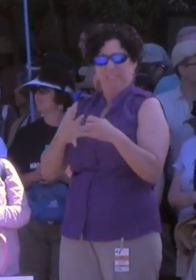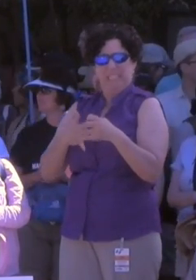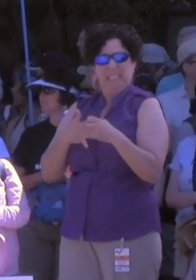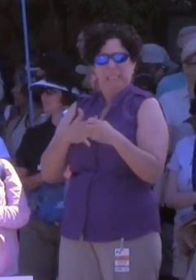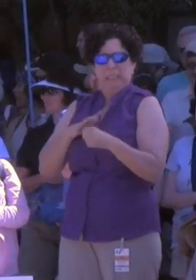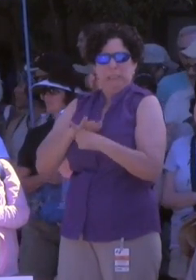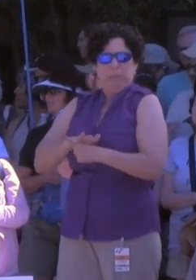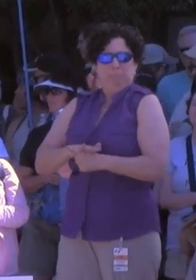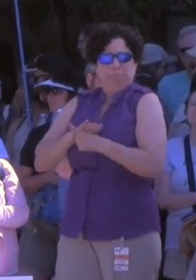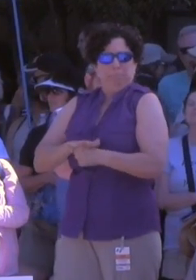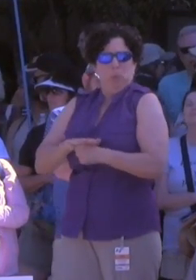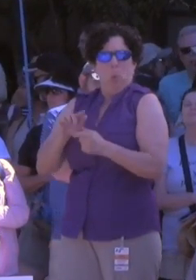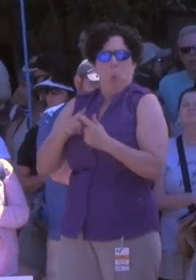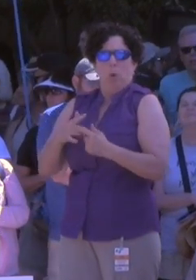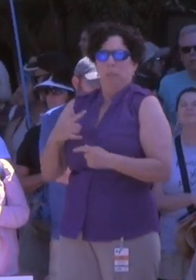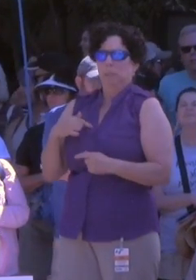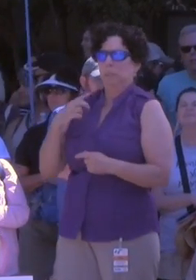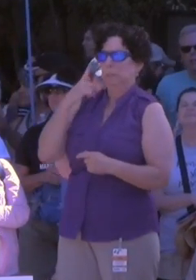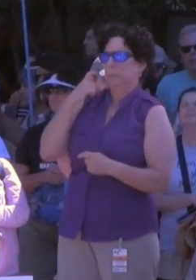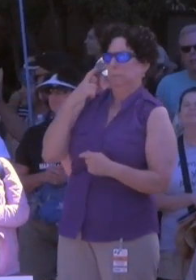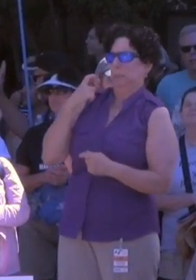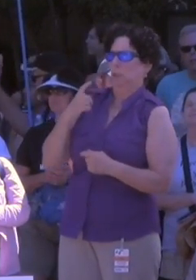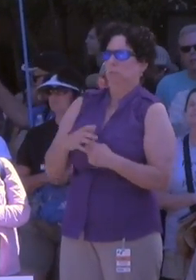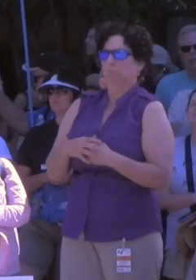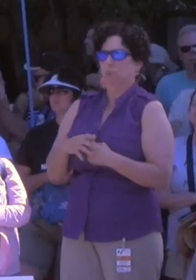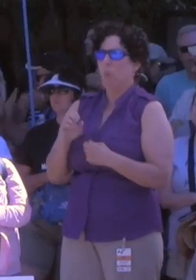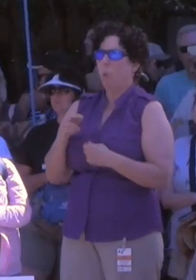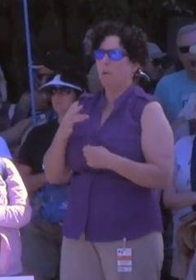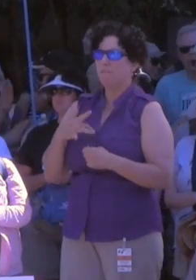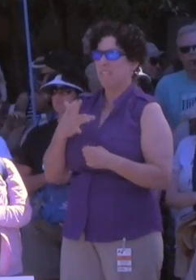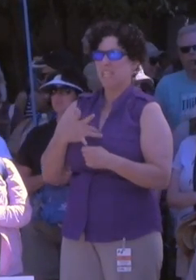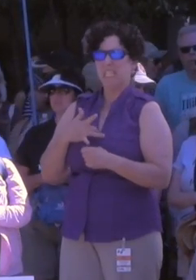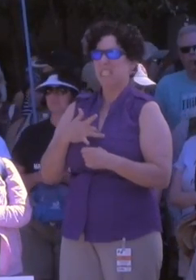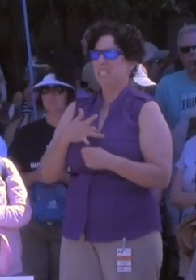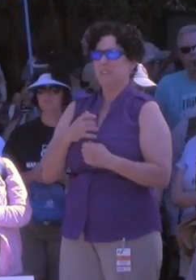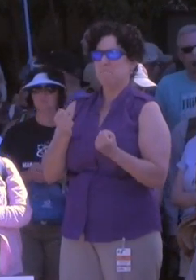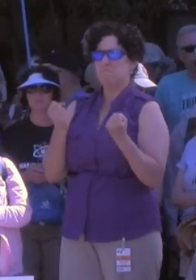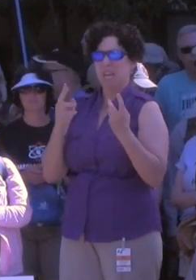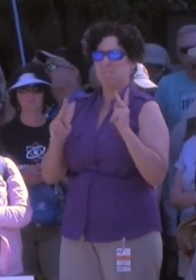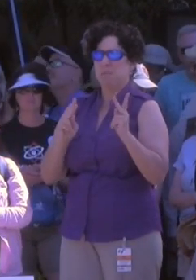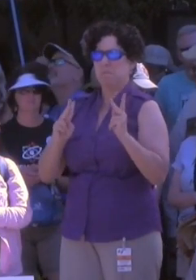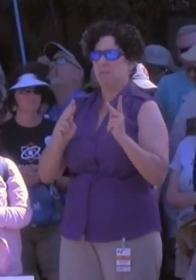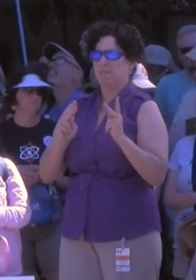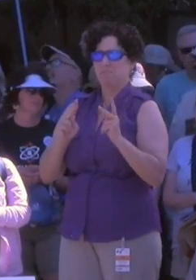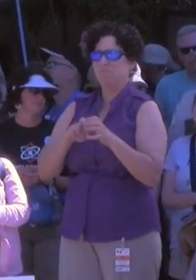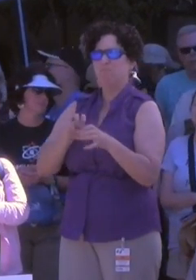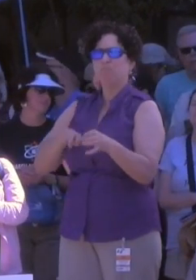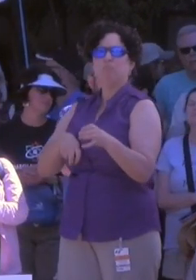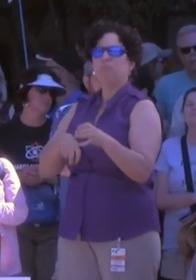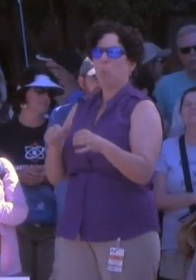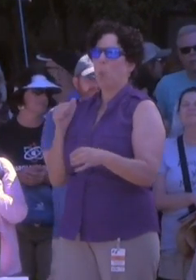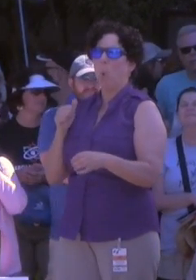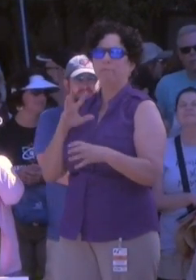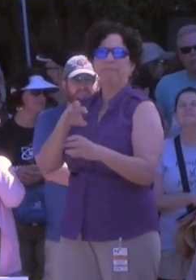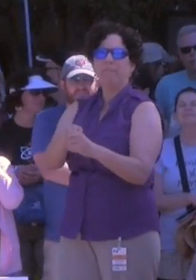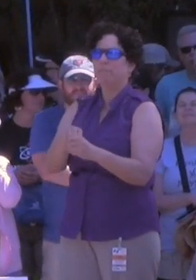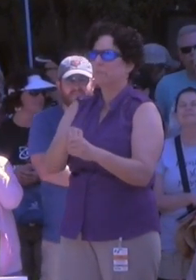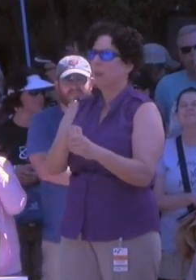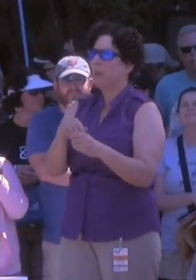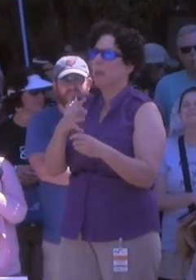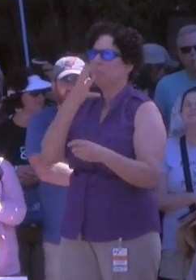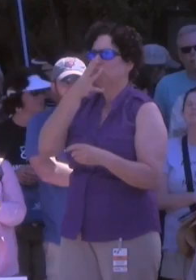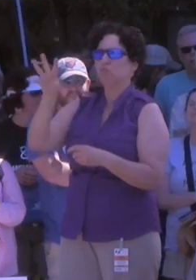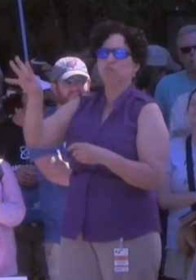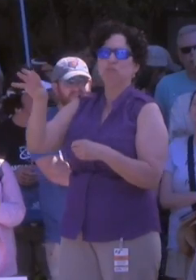stressed or suspicious, and maybe most unsettling, can leave a lot of people out of the picture. And they can abandon